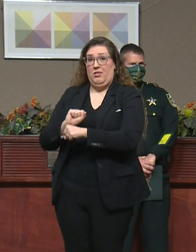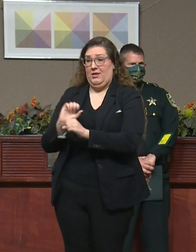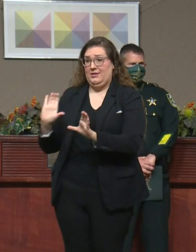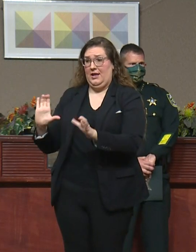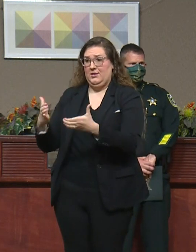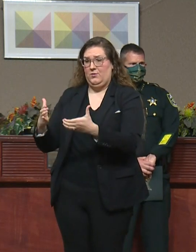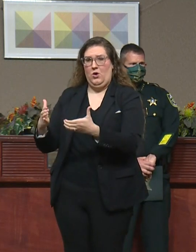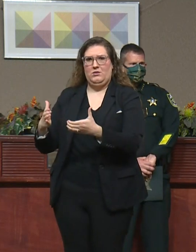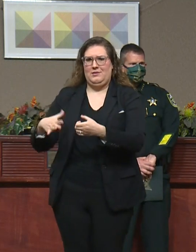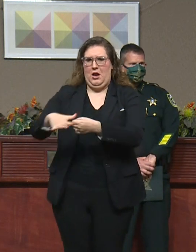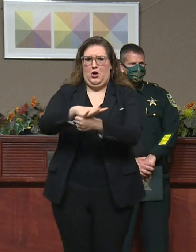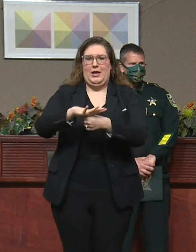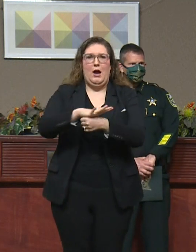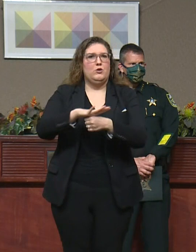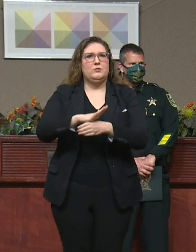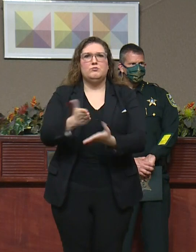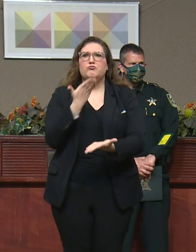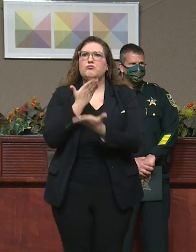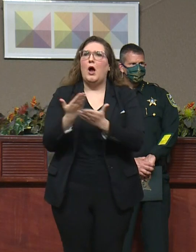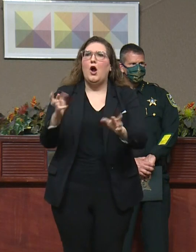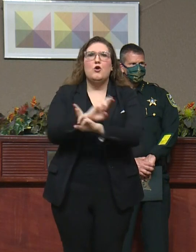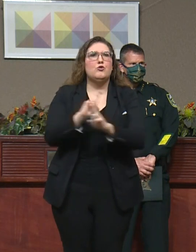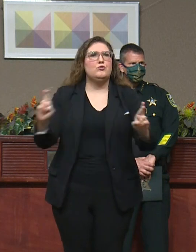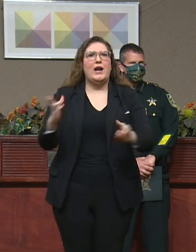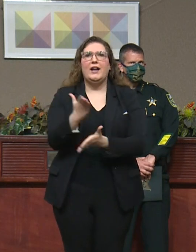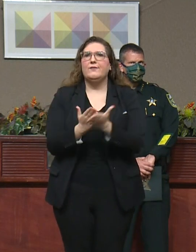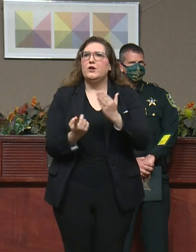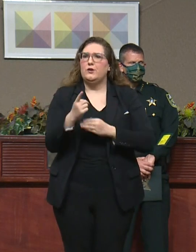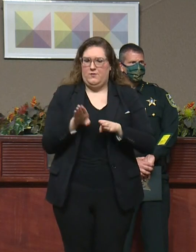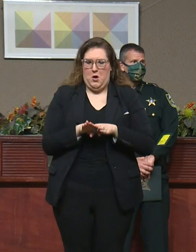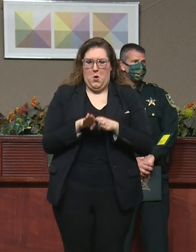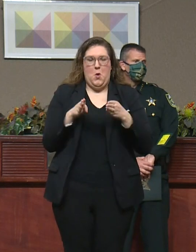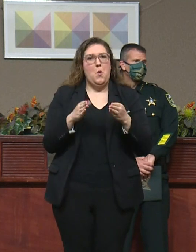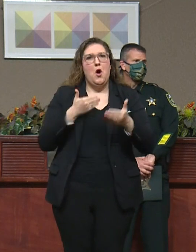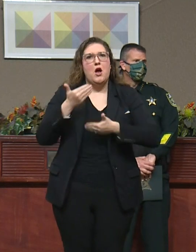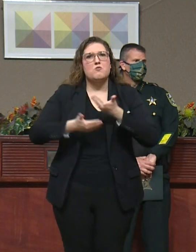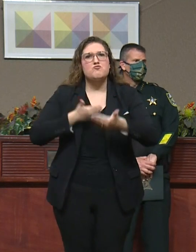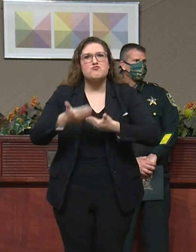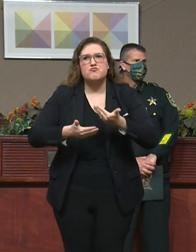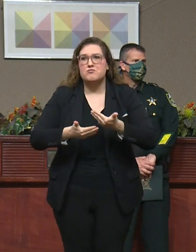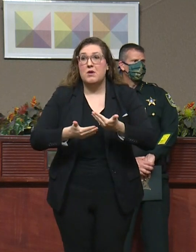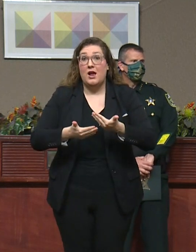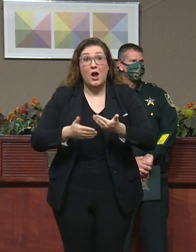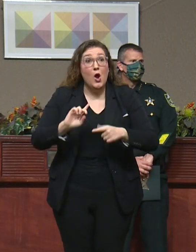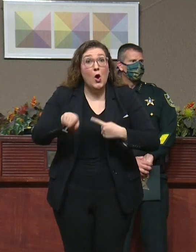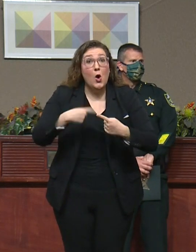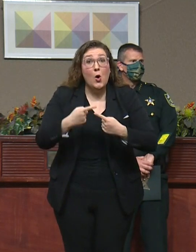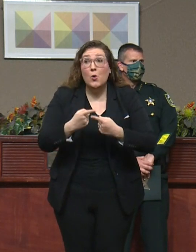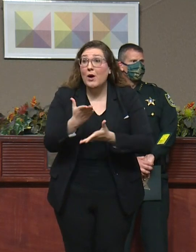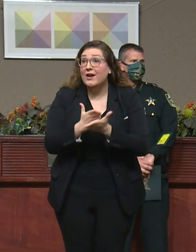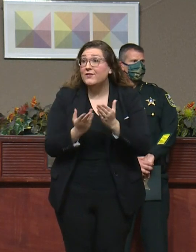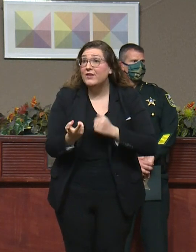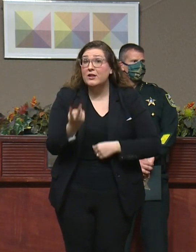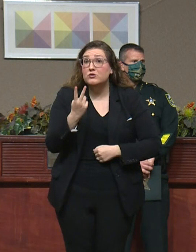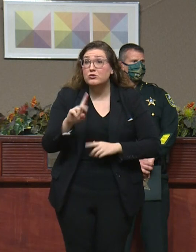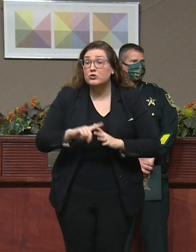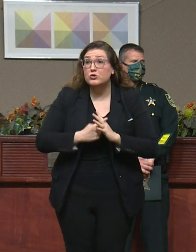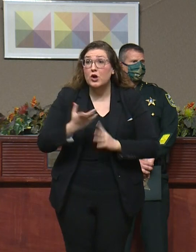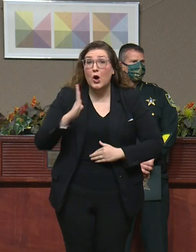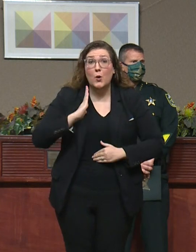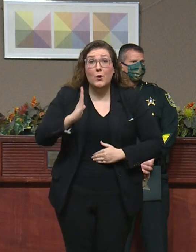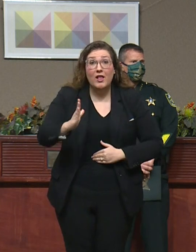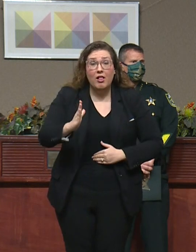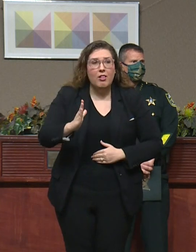shape to start phase 1. How fast are we going to start phase 2, or how fast are we going to